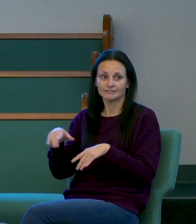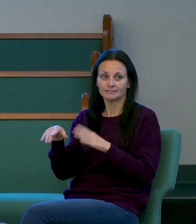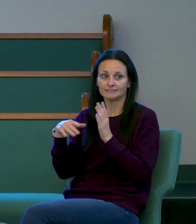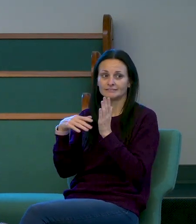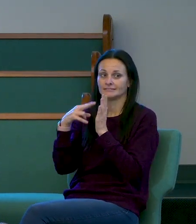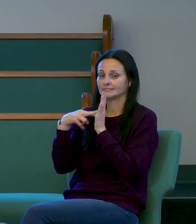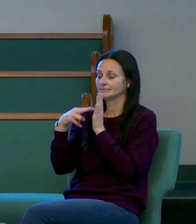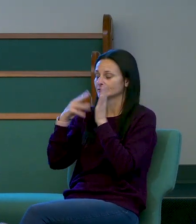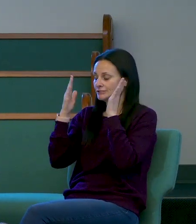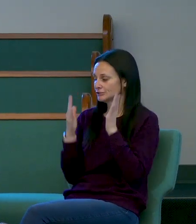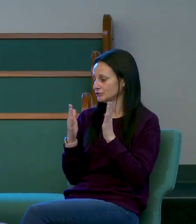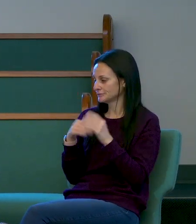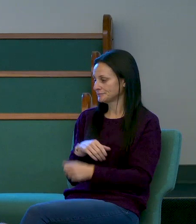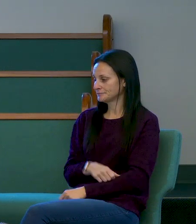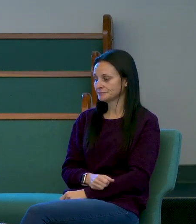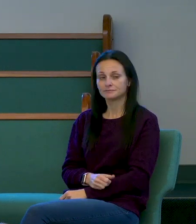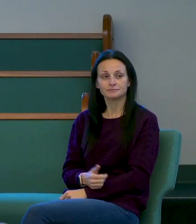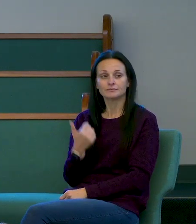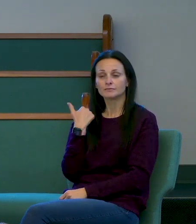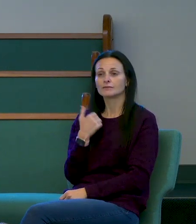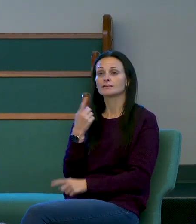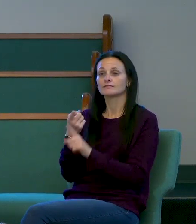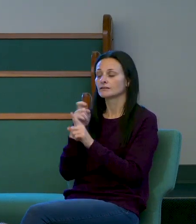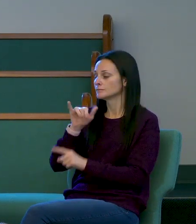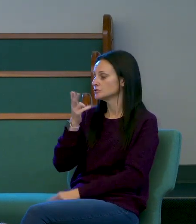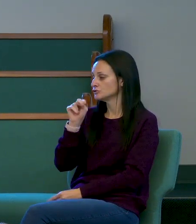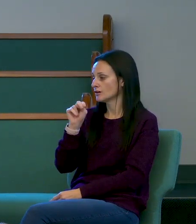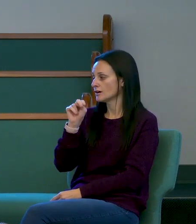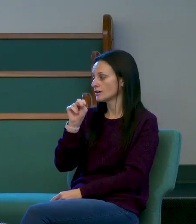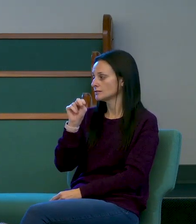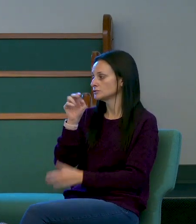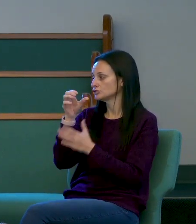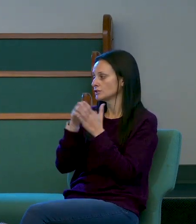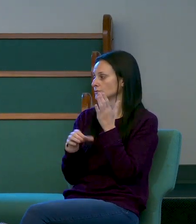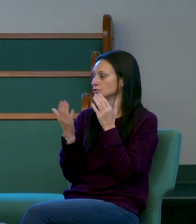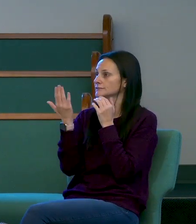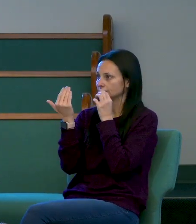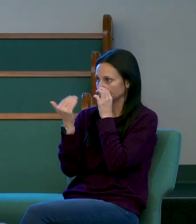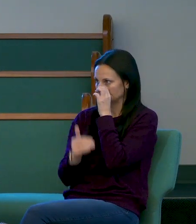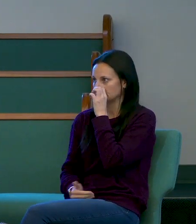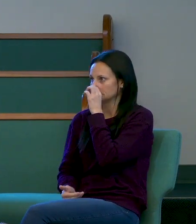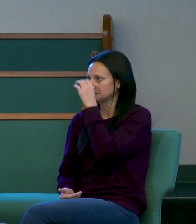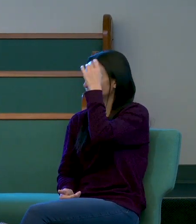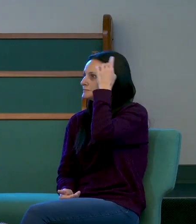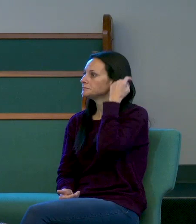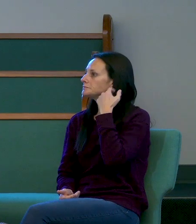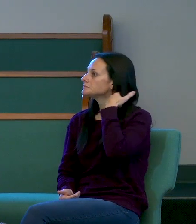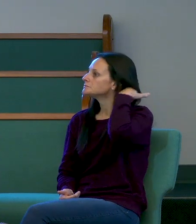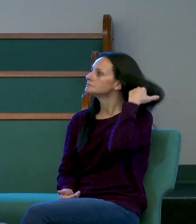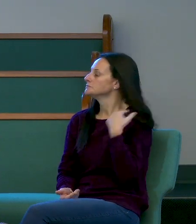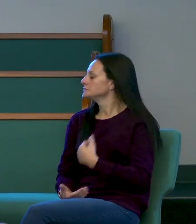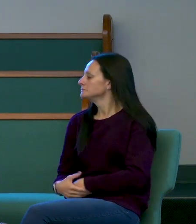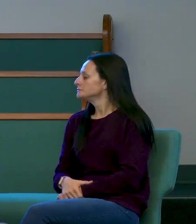on down front. We are hearing today from John chapter 15.